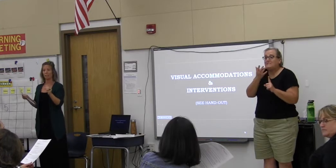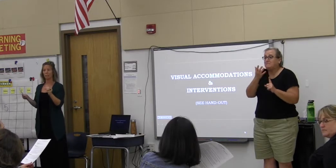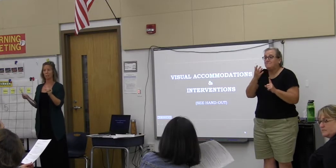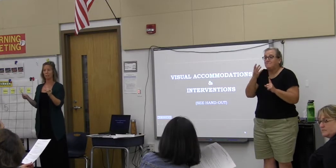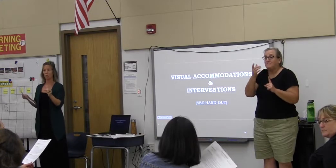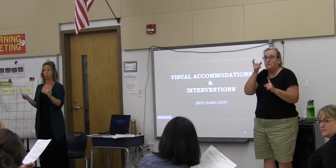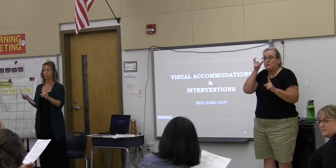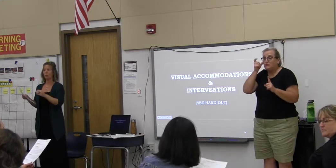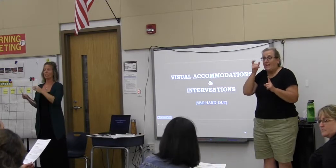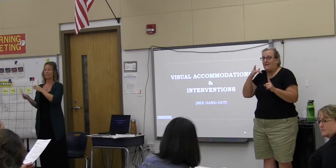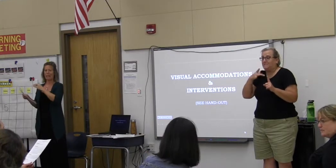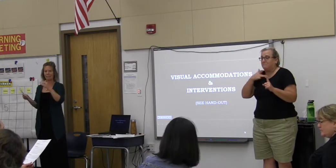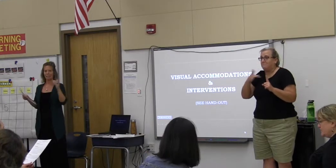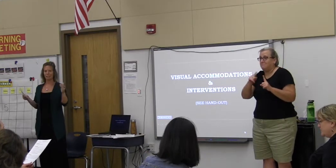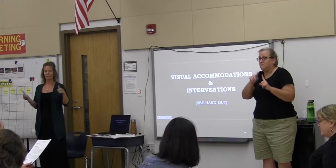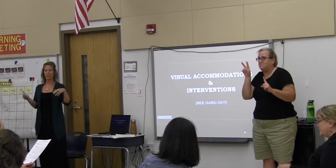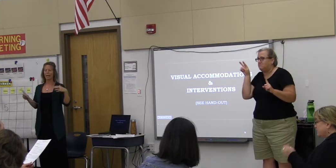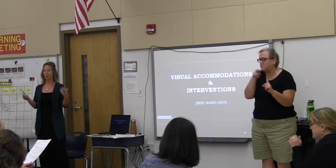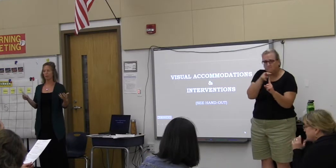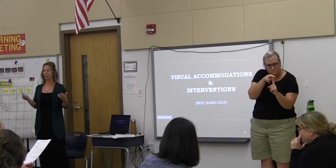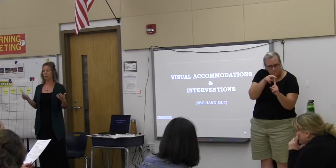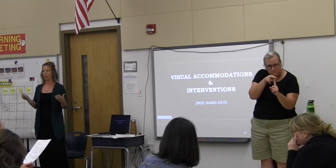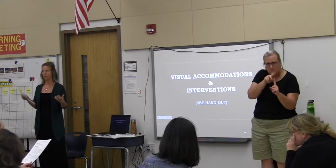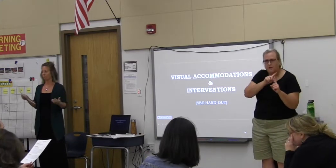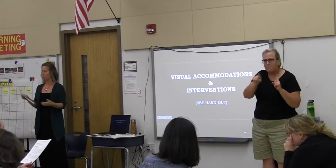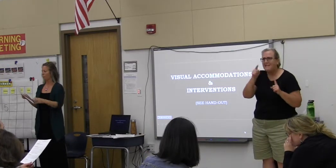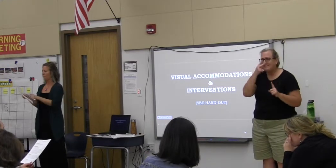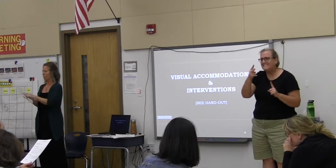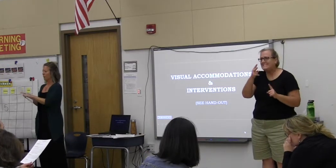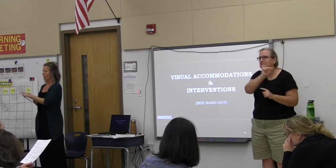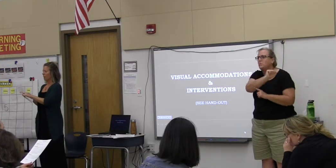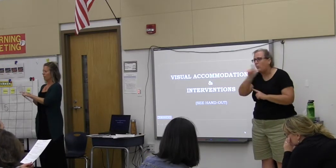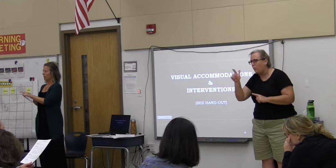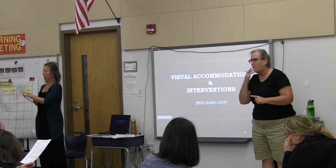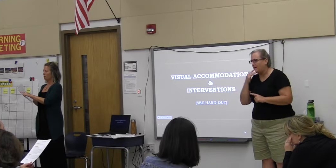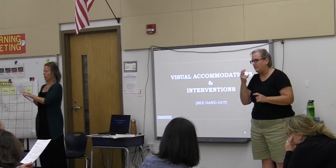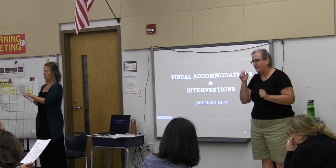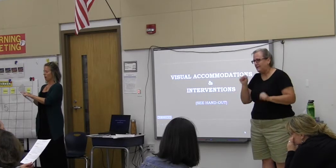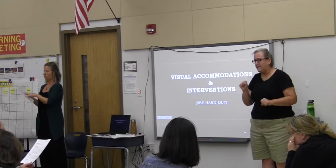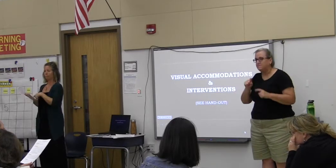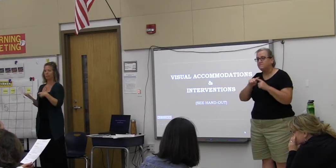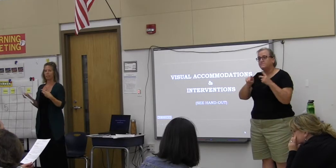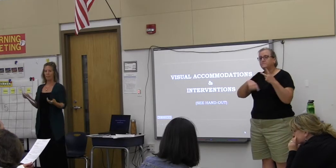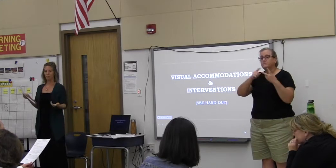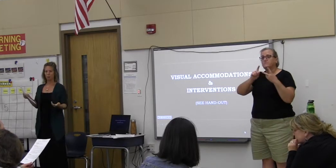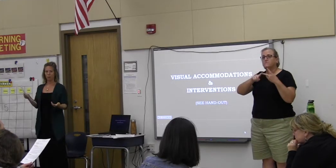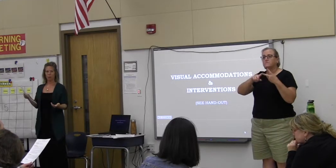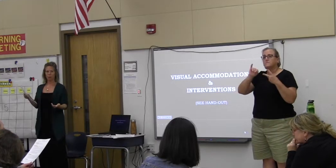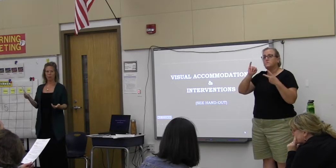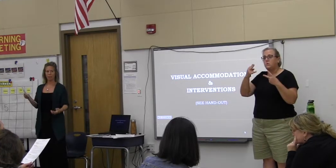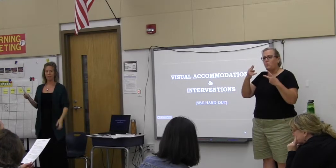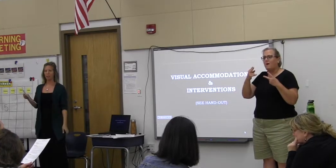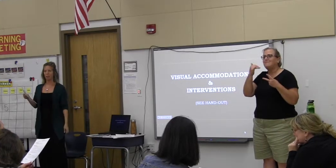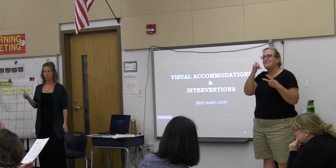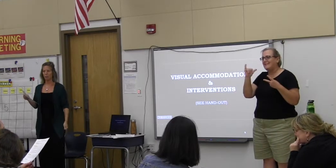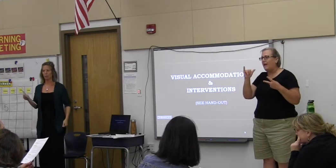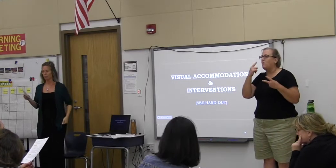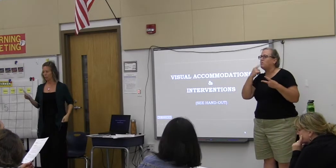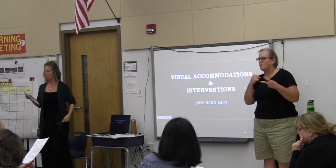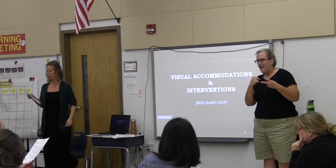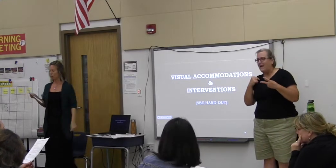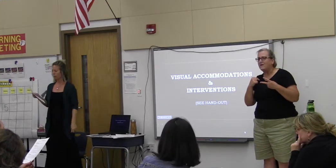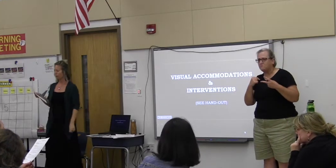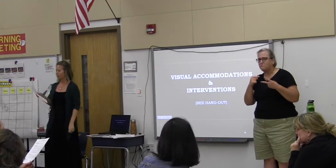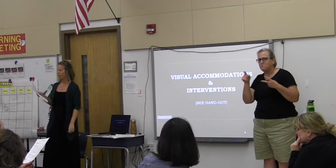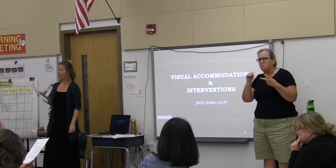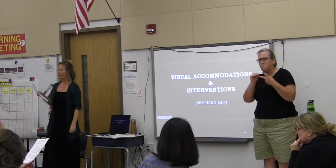attention in a little bit more. But he can see every single color. Johan, yellow and red, we already said he responds to a